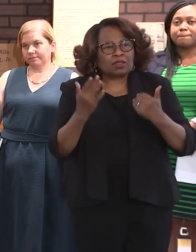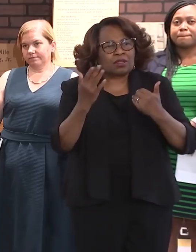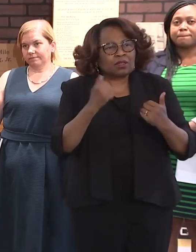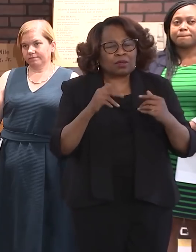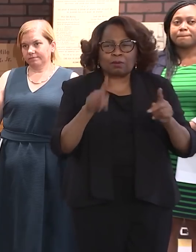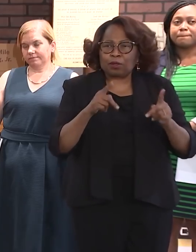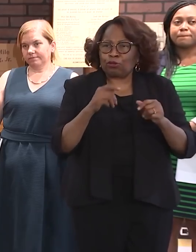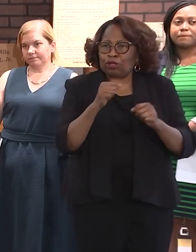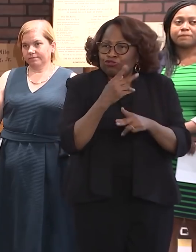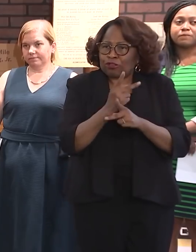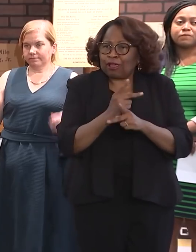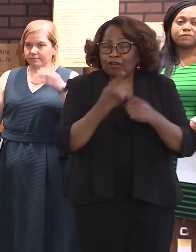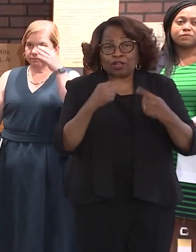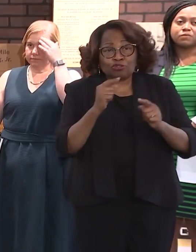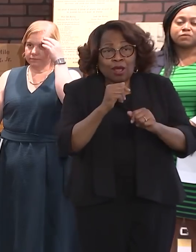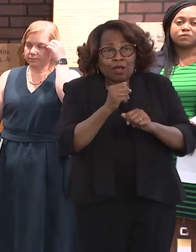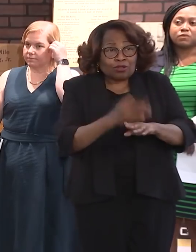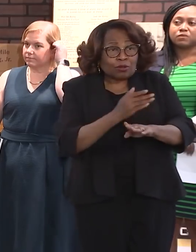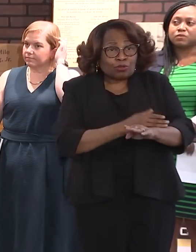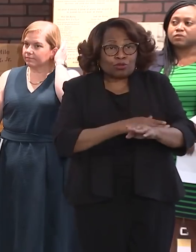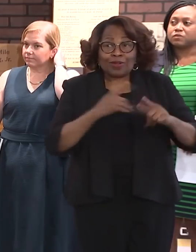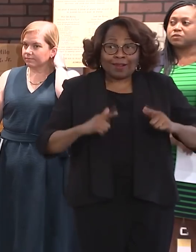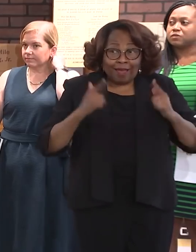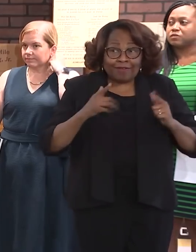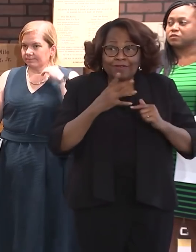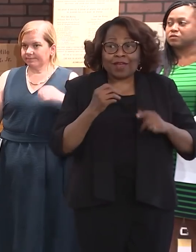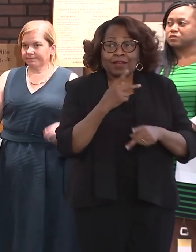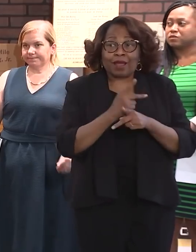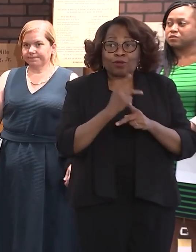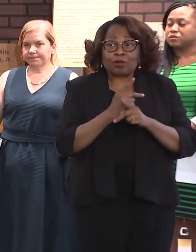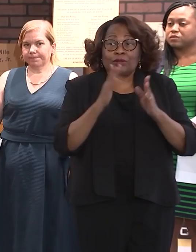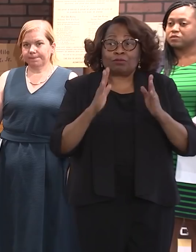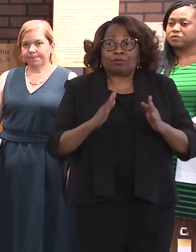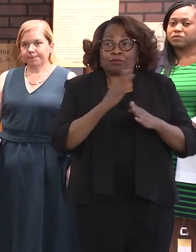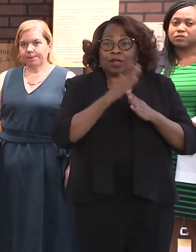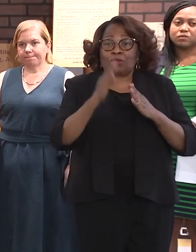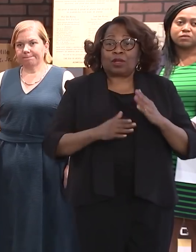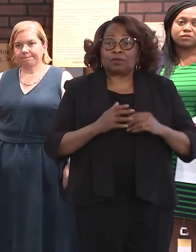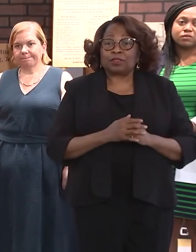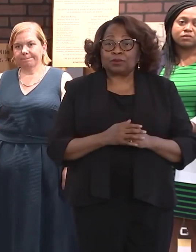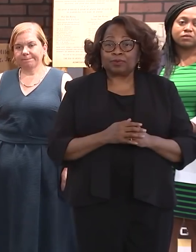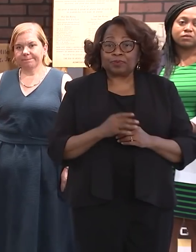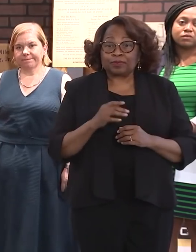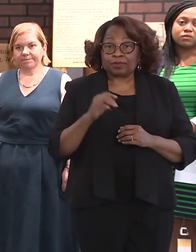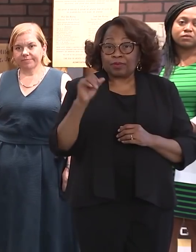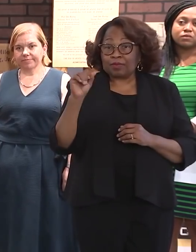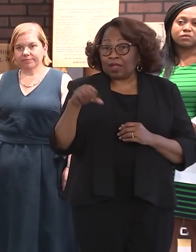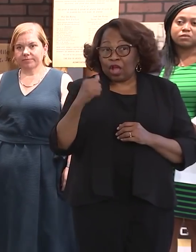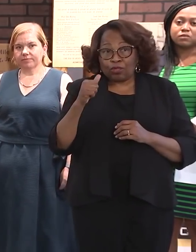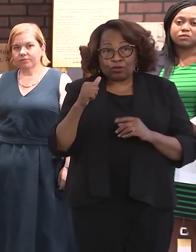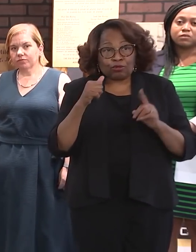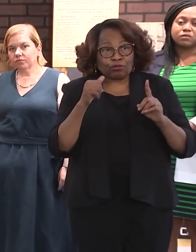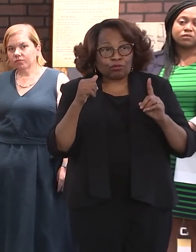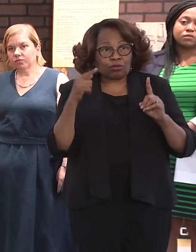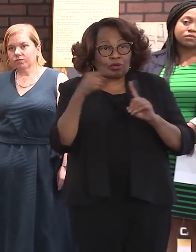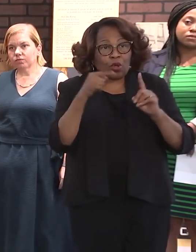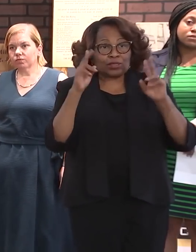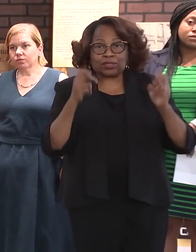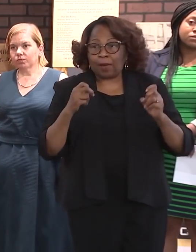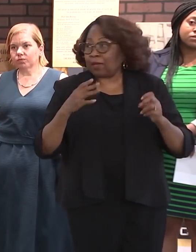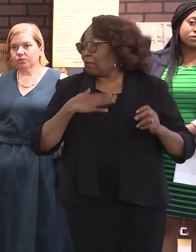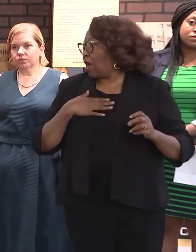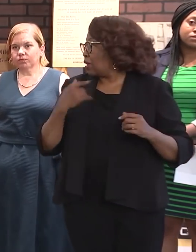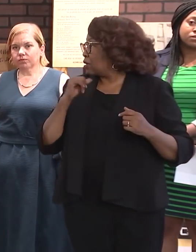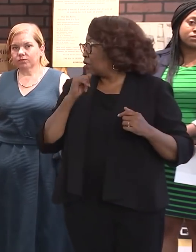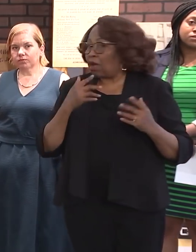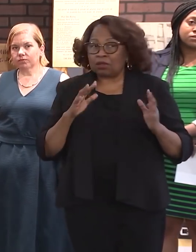really try to improve life and healthcare outcomes. Were there other on-topic, because mine are, I didn't know.